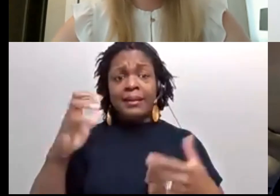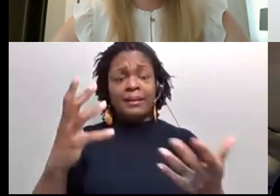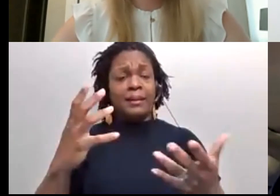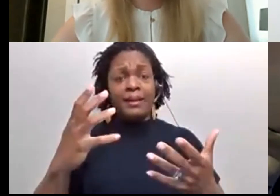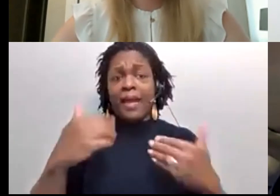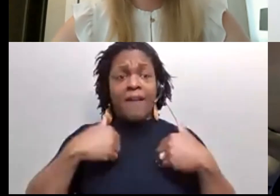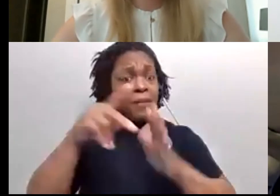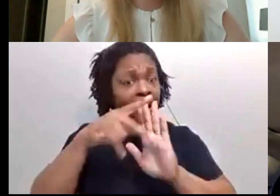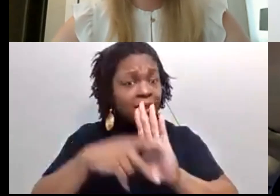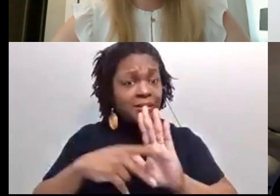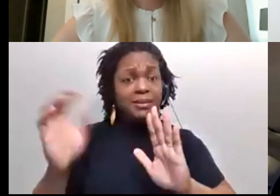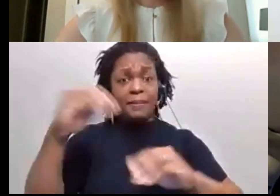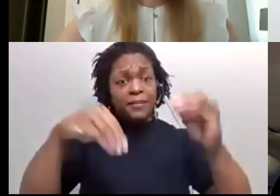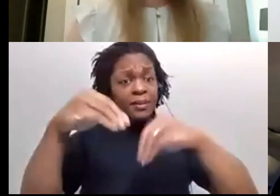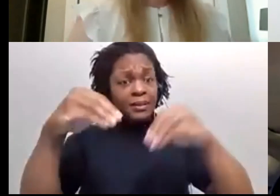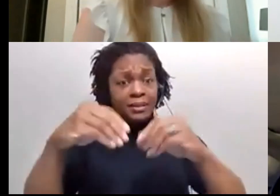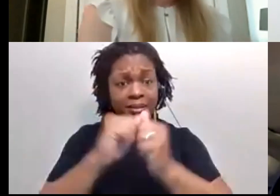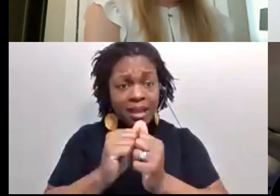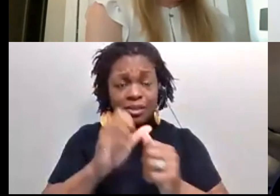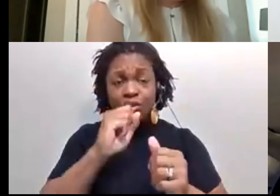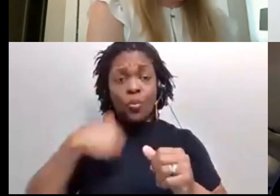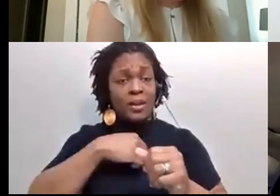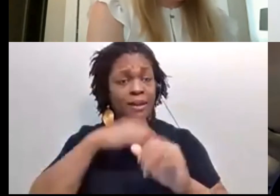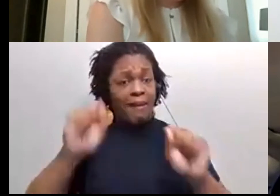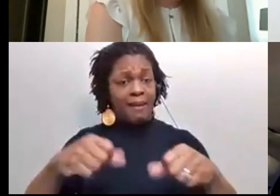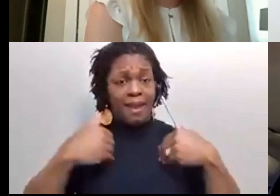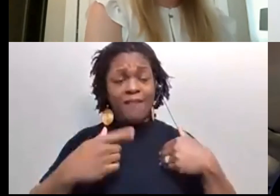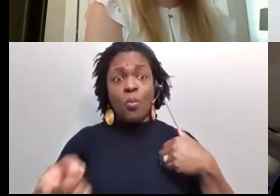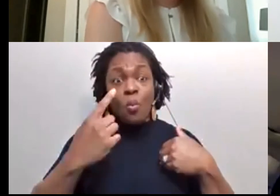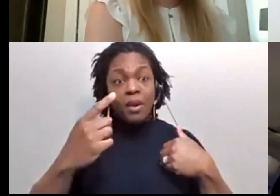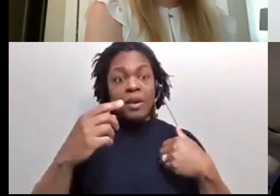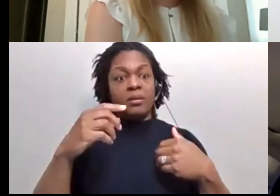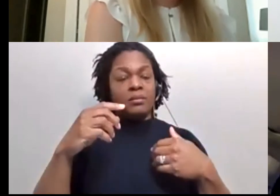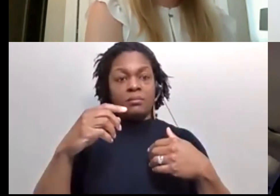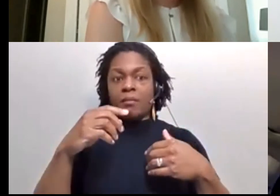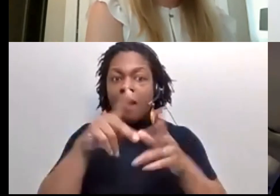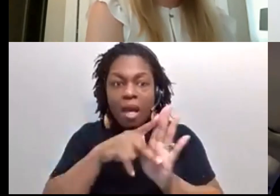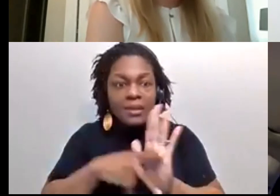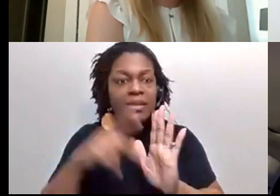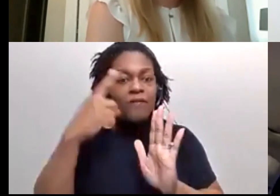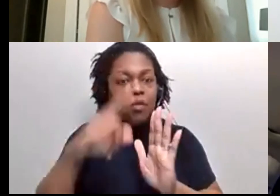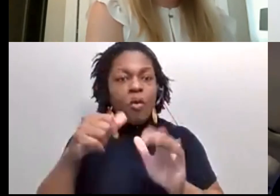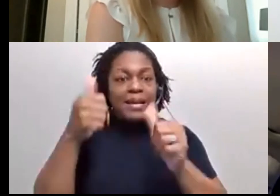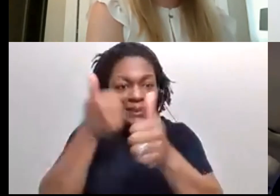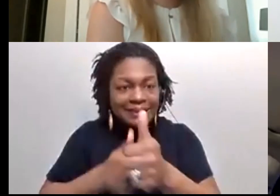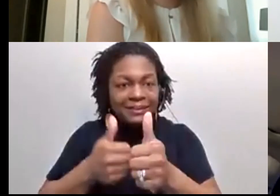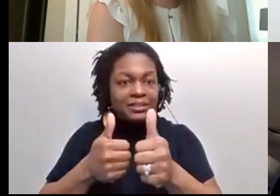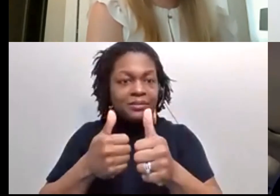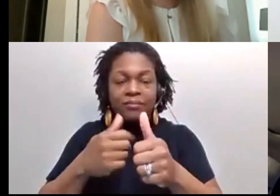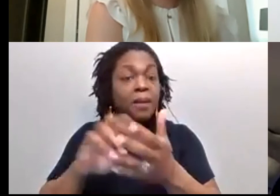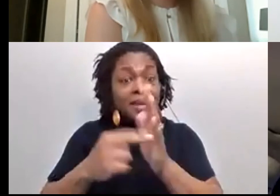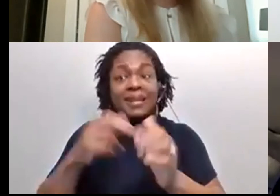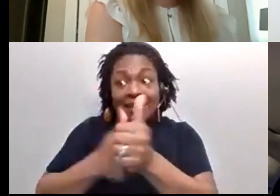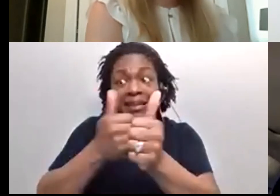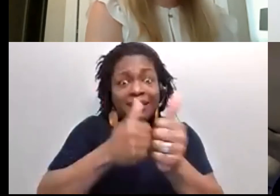system, so we can have one uniform policy instead of every school system having their own policy? Because if